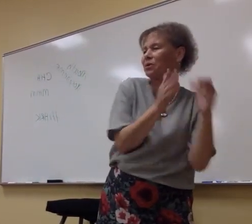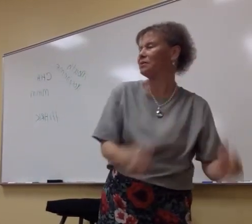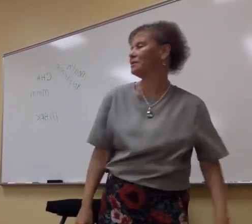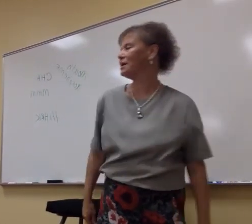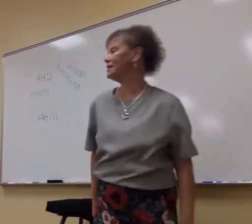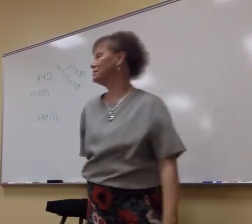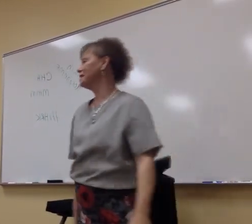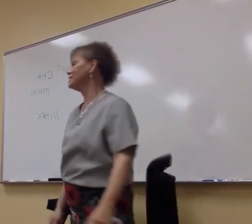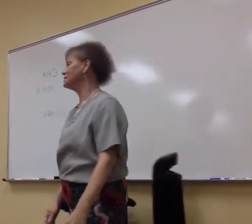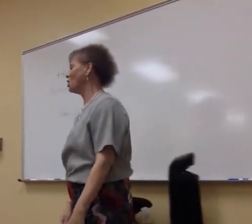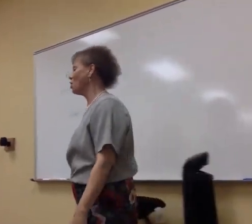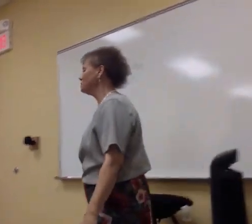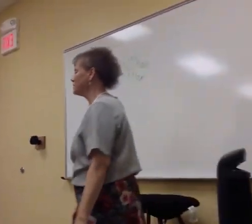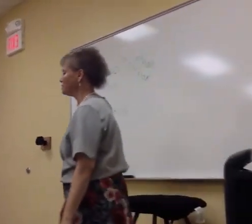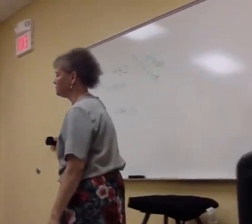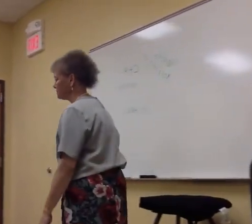all right? And small, little.